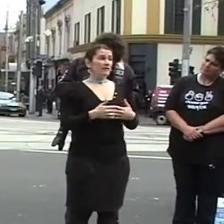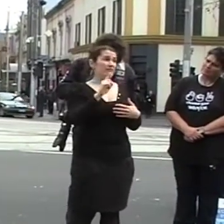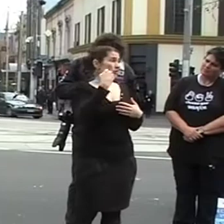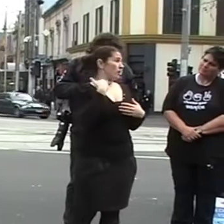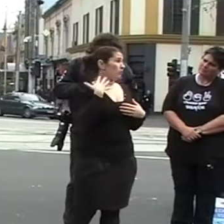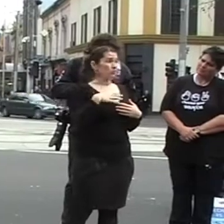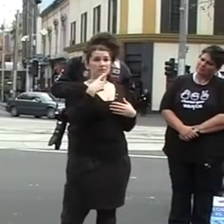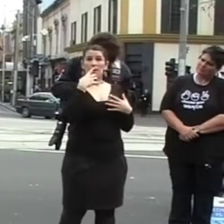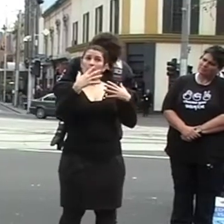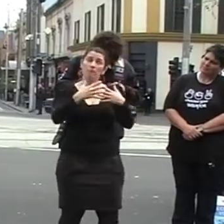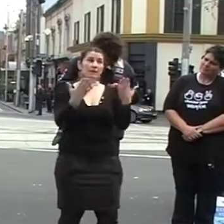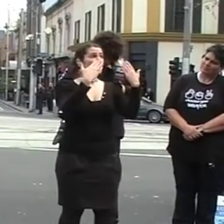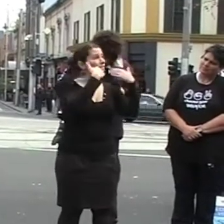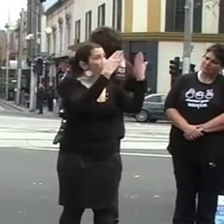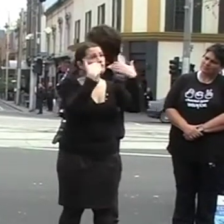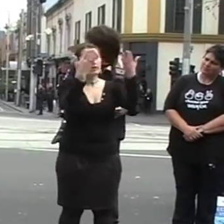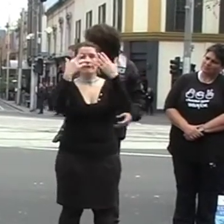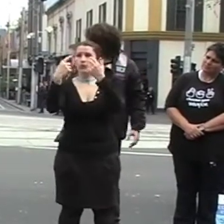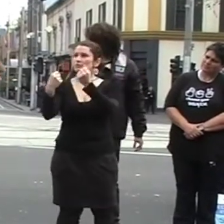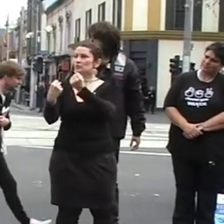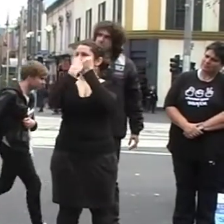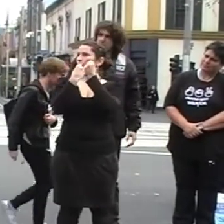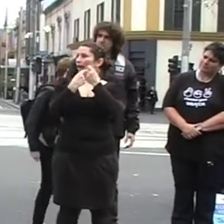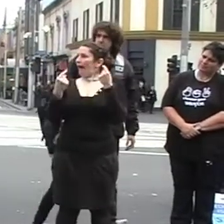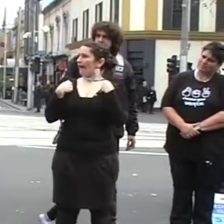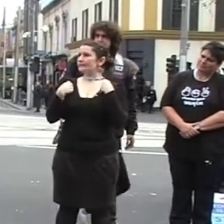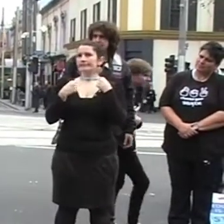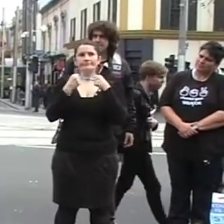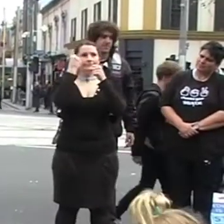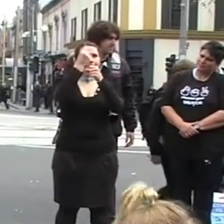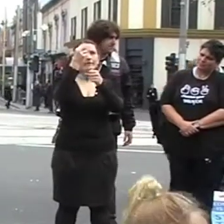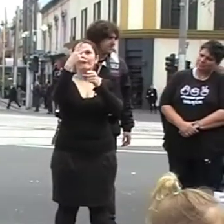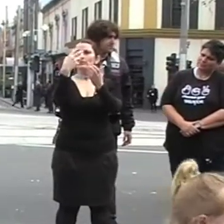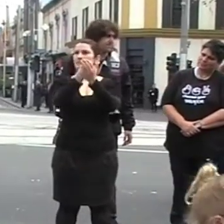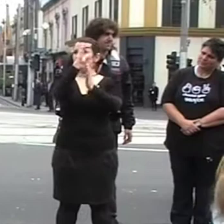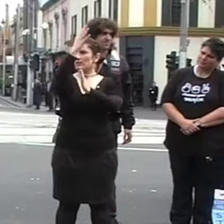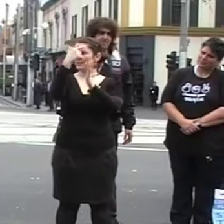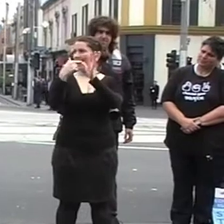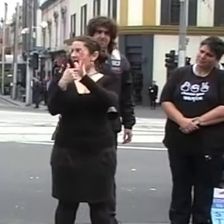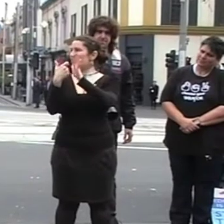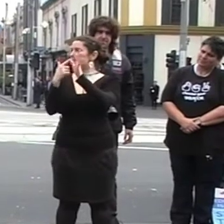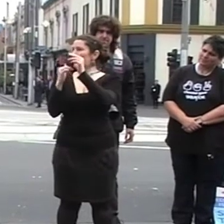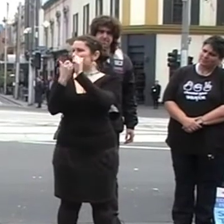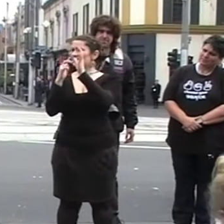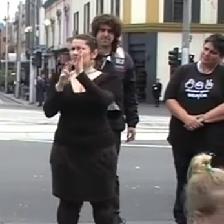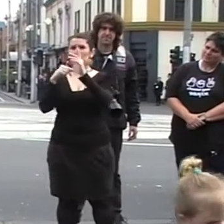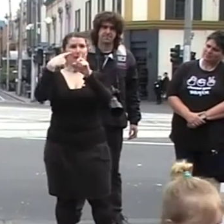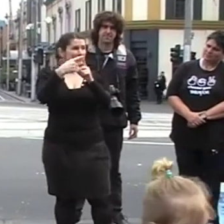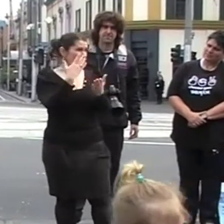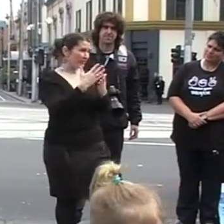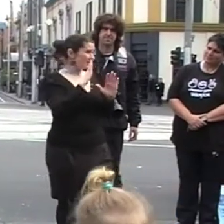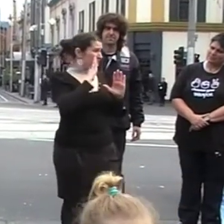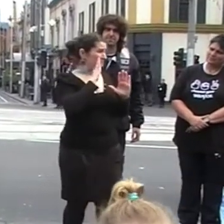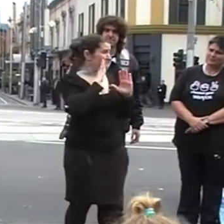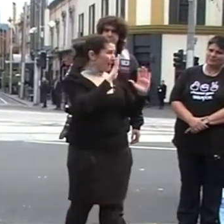Save Auslan course and campaign, and thank you also to our previous speakers. By the way, it's amazing to see so many people